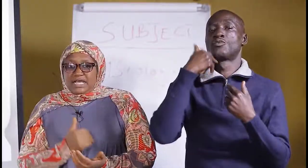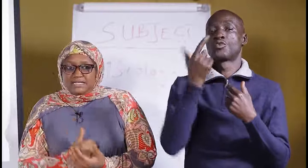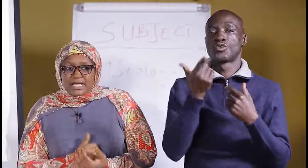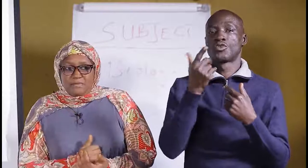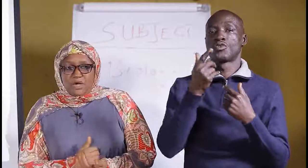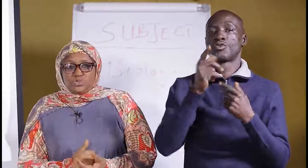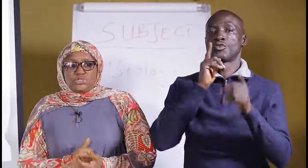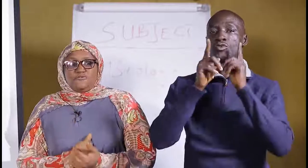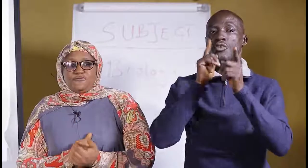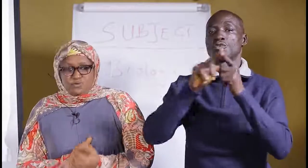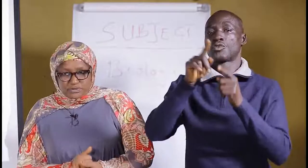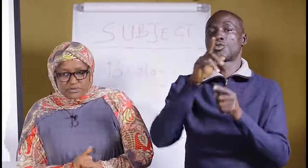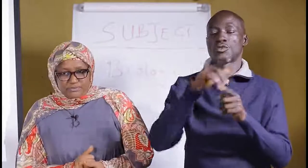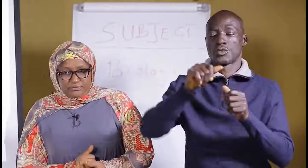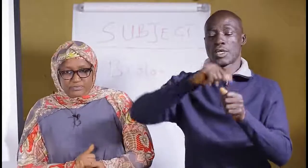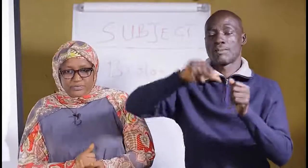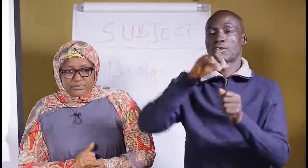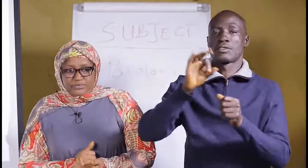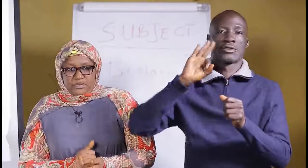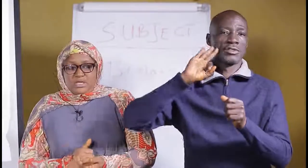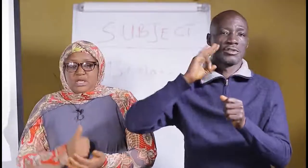have discussed about fruits,